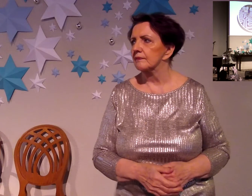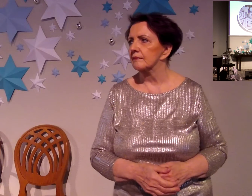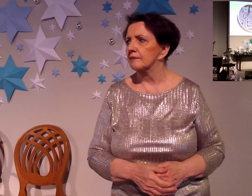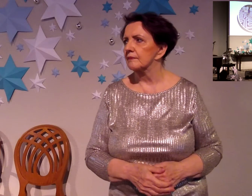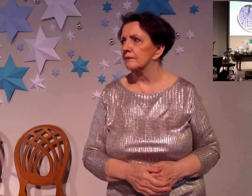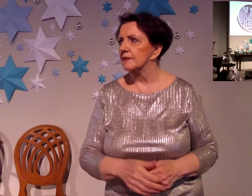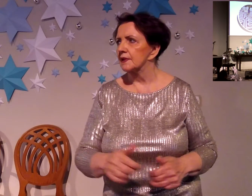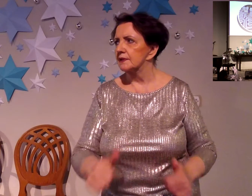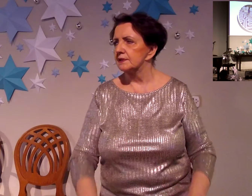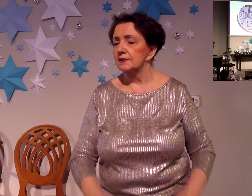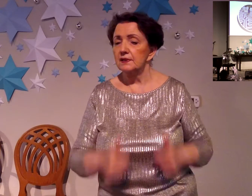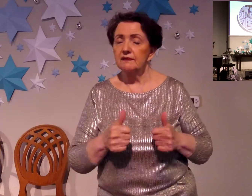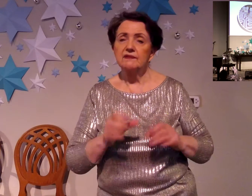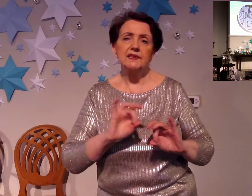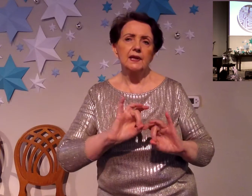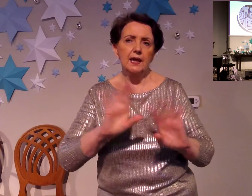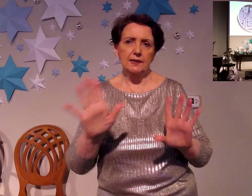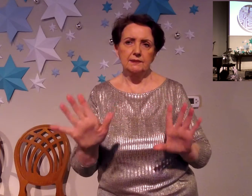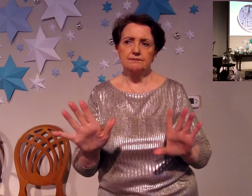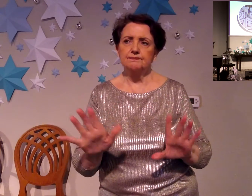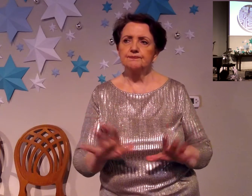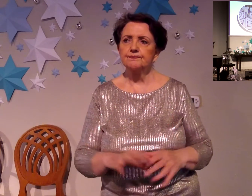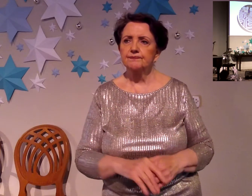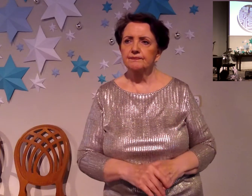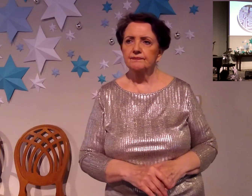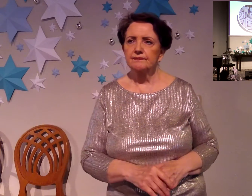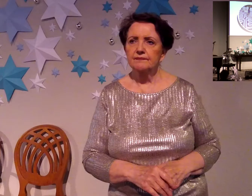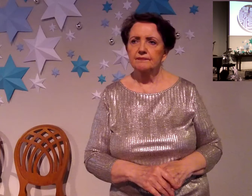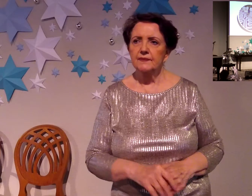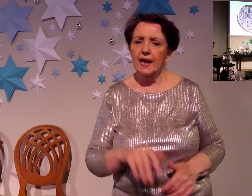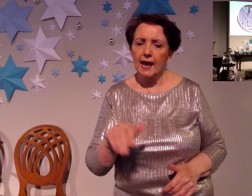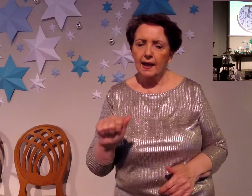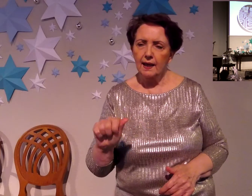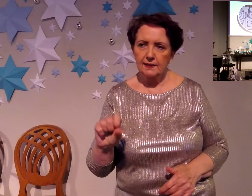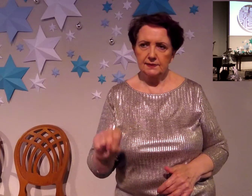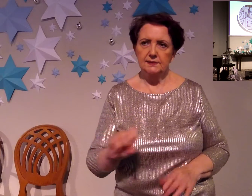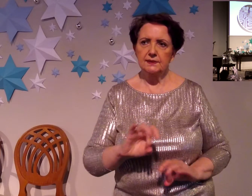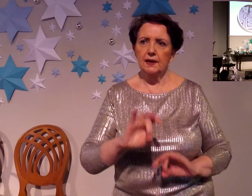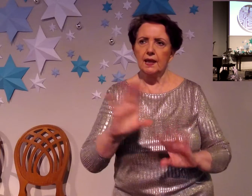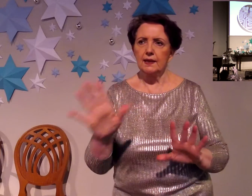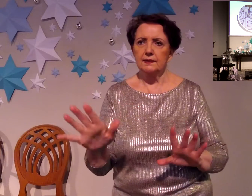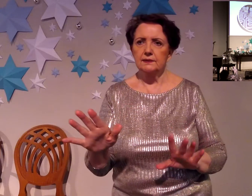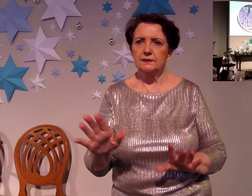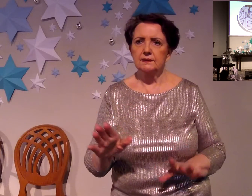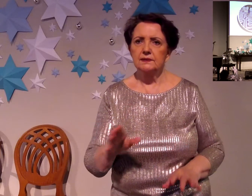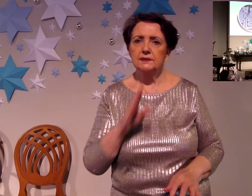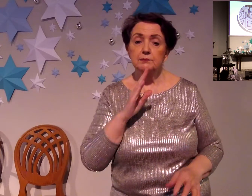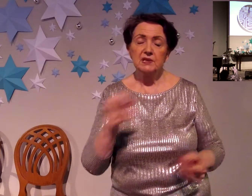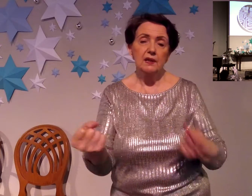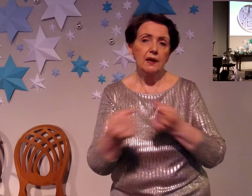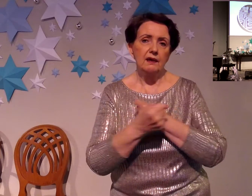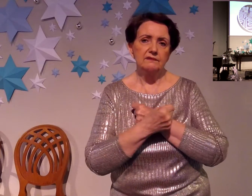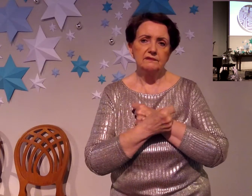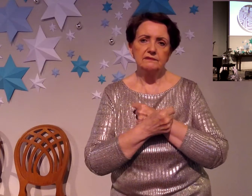to live in the light, to live as the light, to be the love.